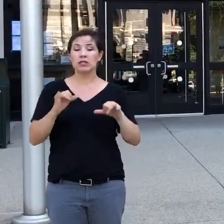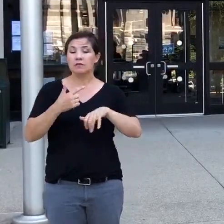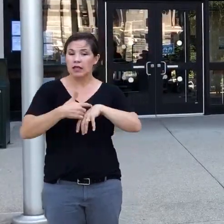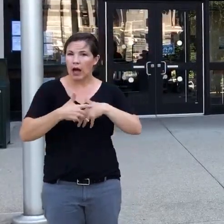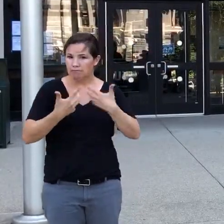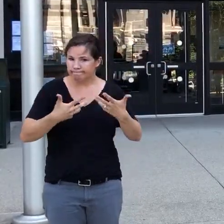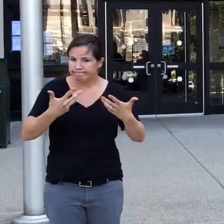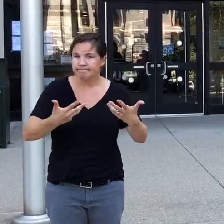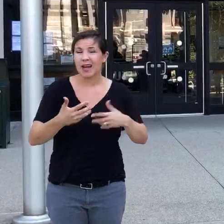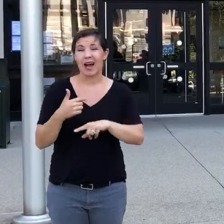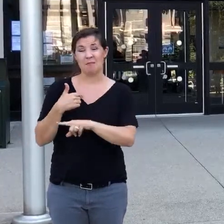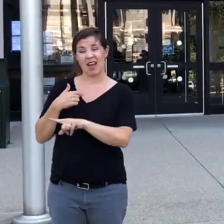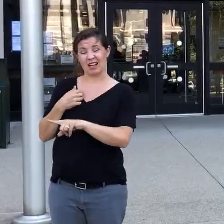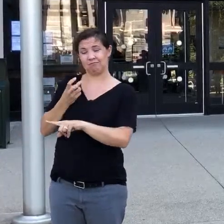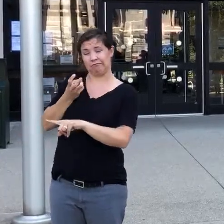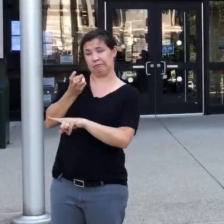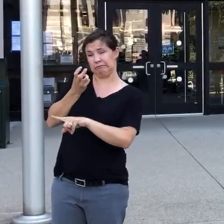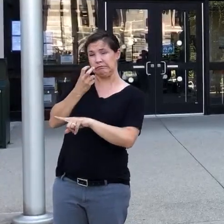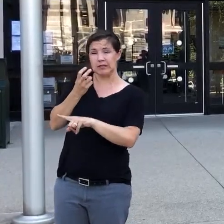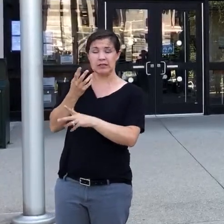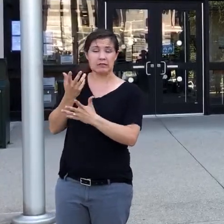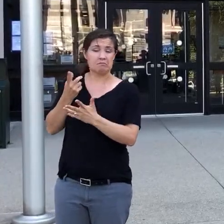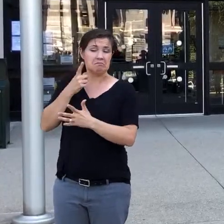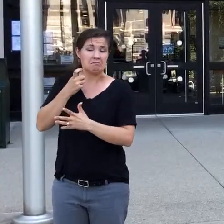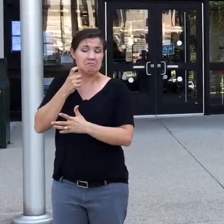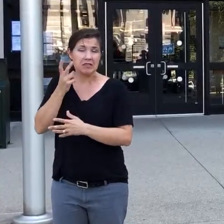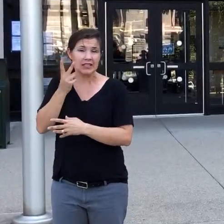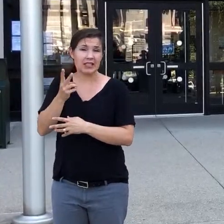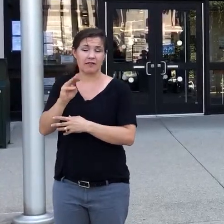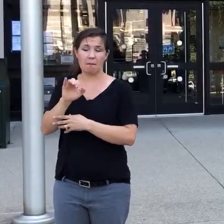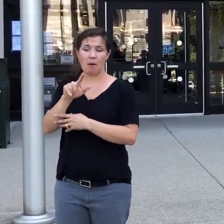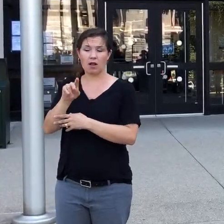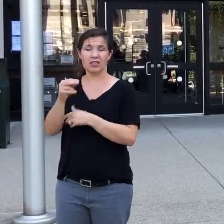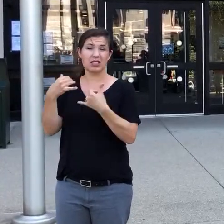going to be playing because of how everything is. We'll just wait and see.